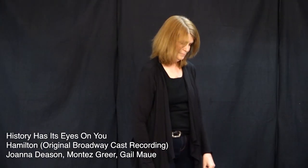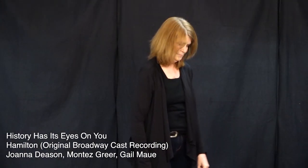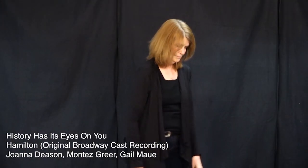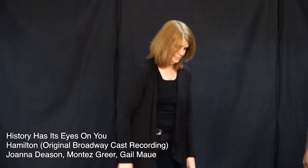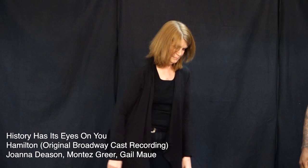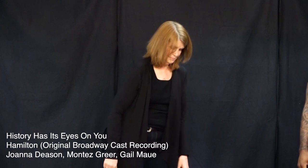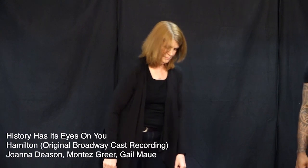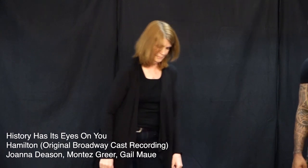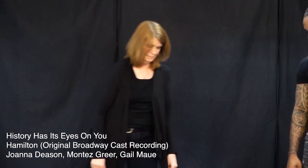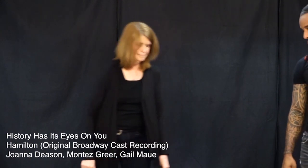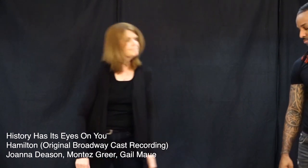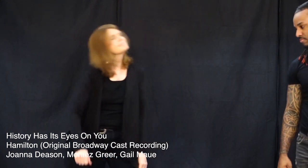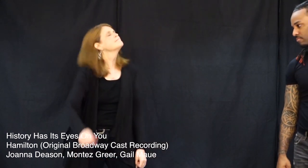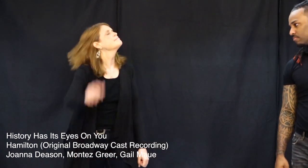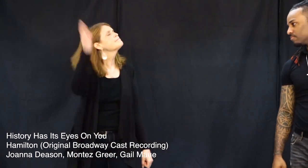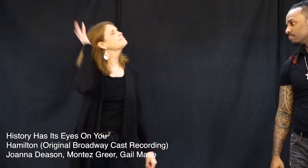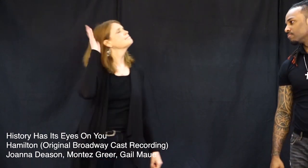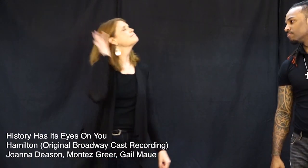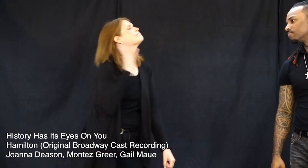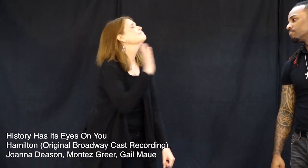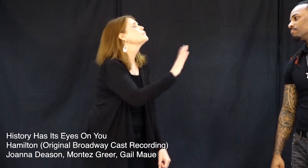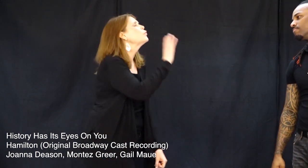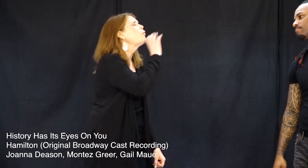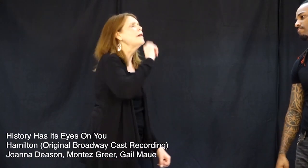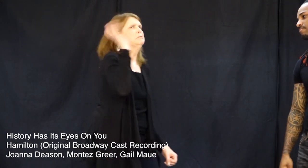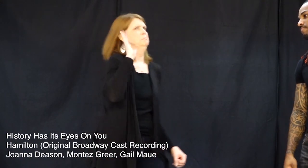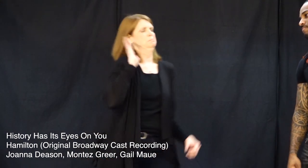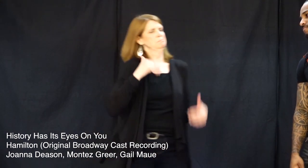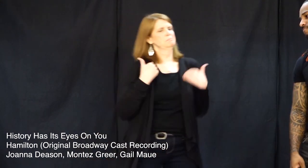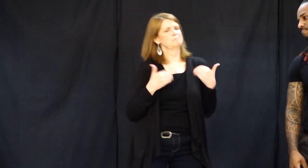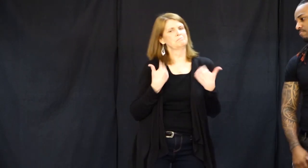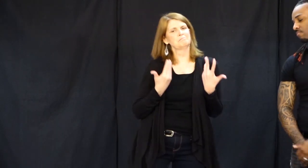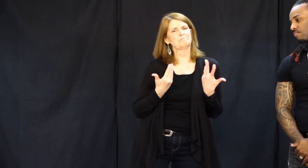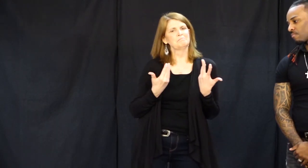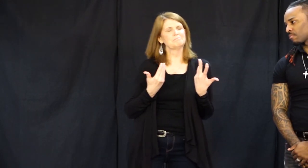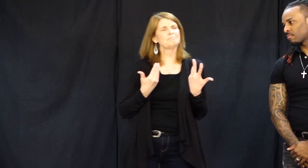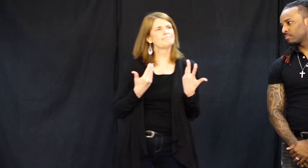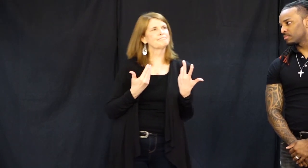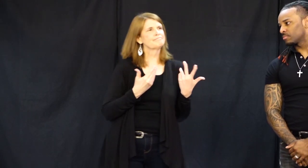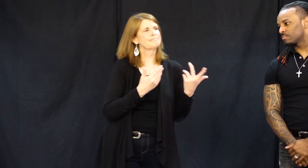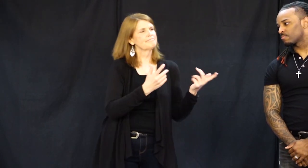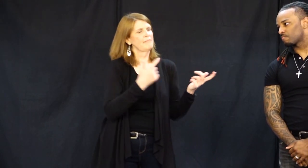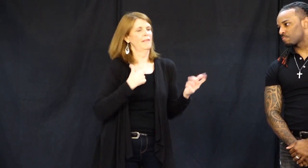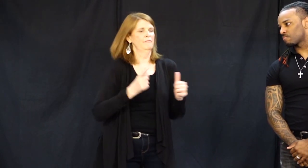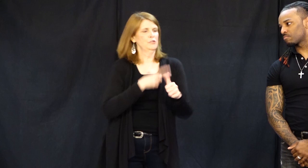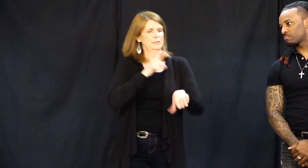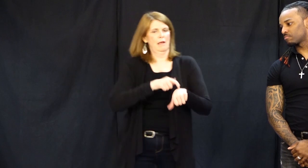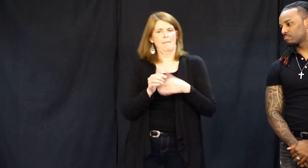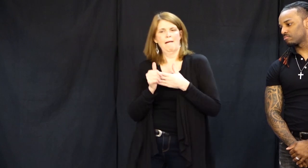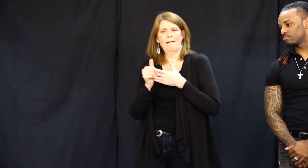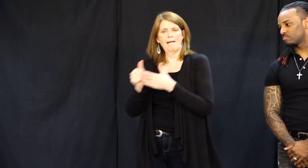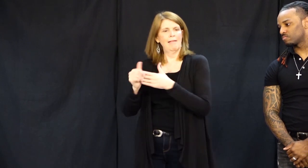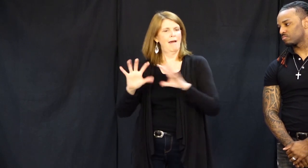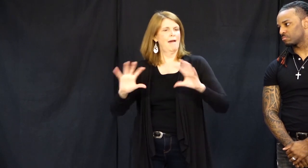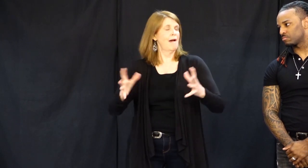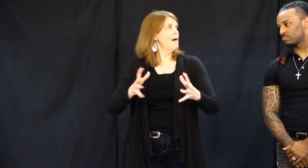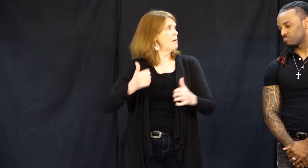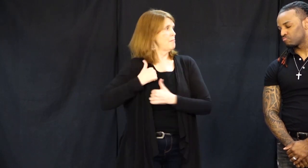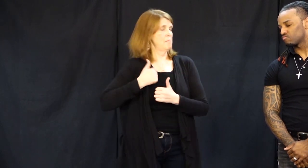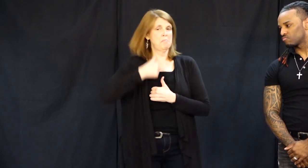I was younger than you are now when I was given my first command. I led my men